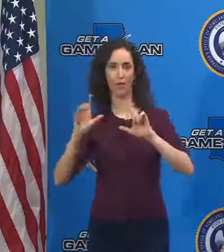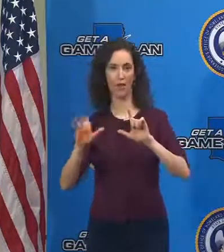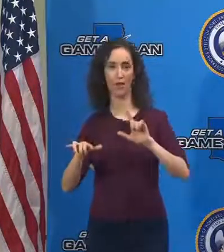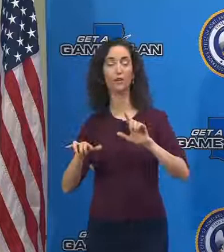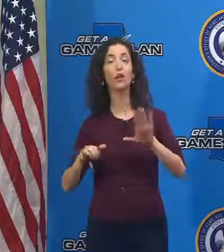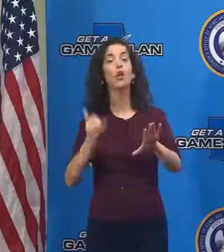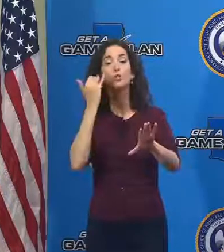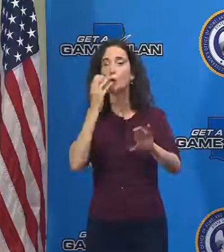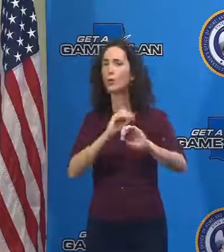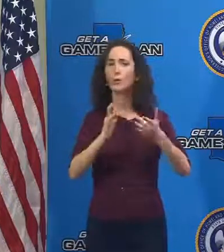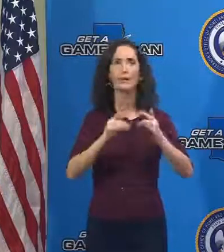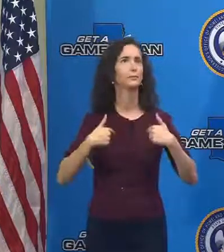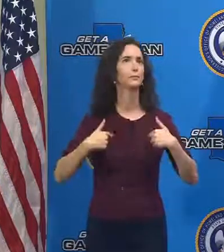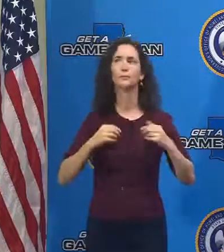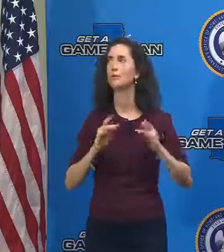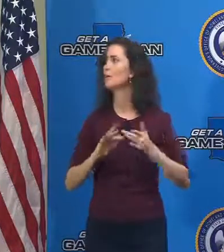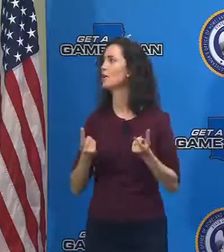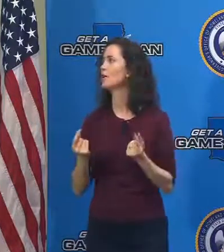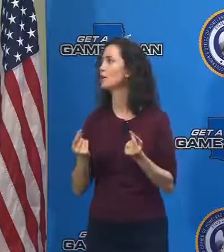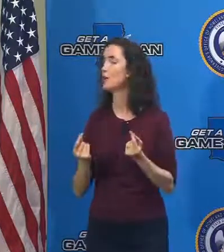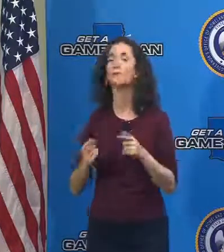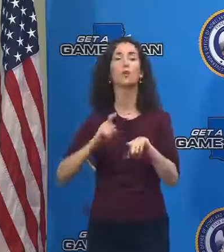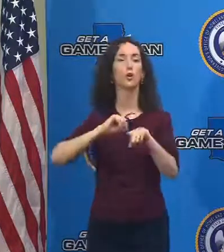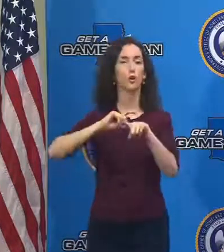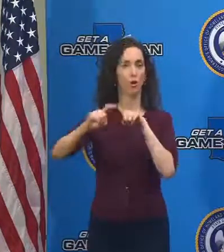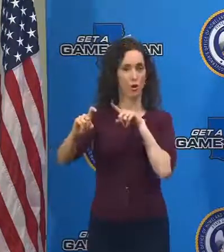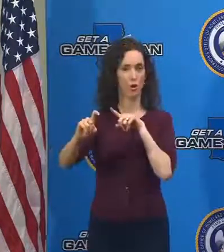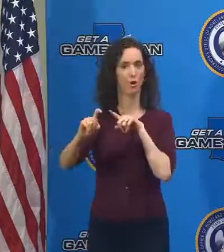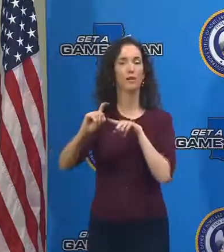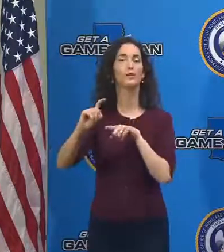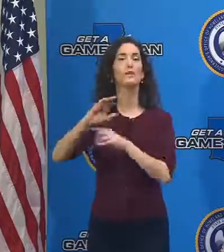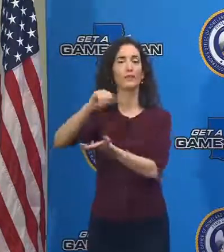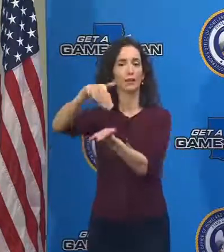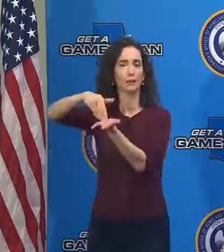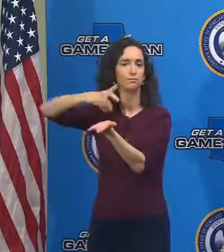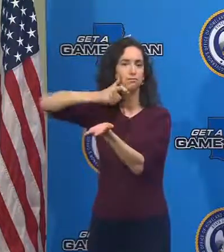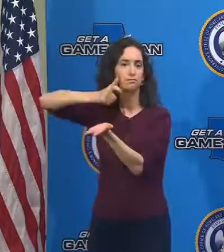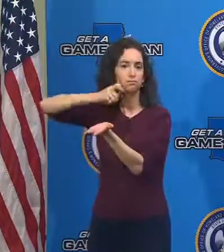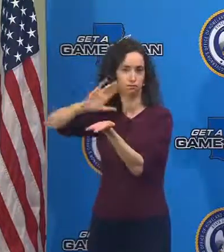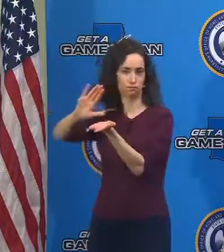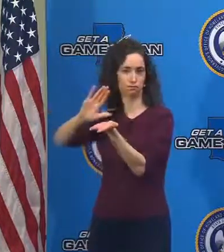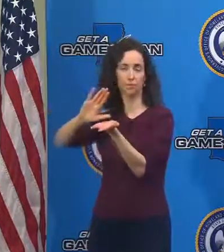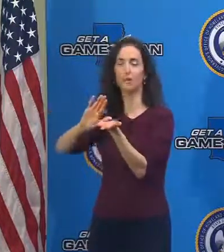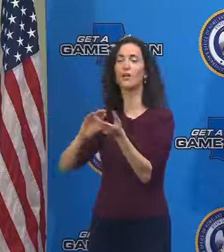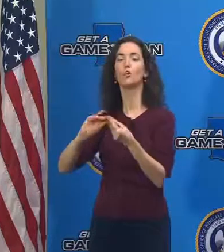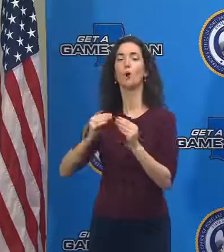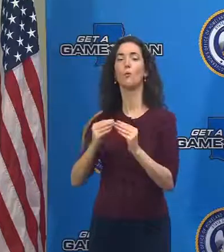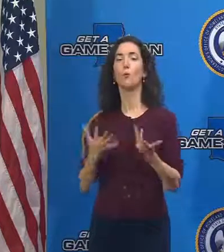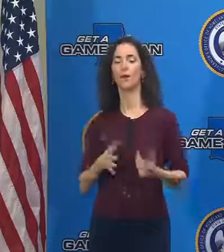file a claim through the UI Claim Center by calling